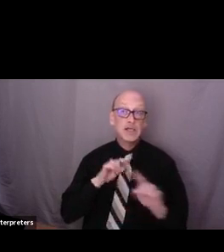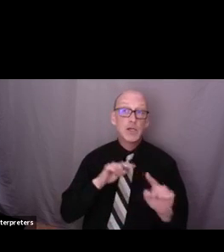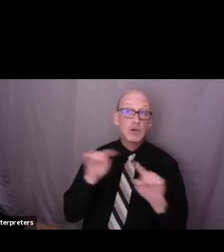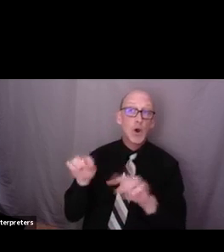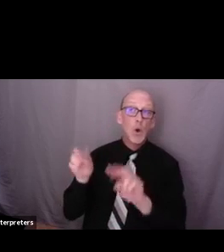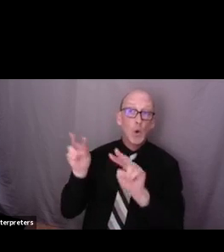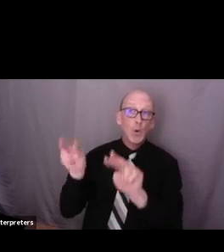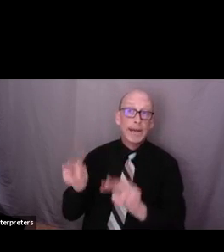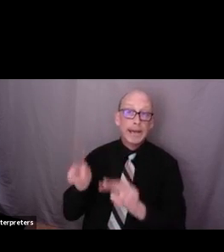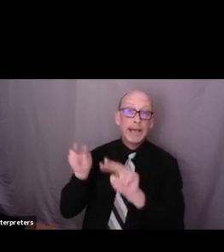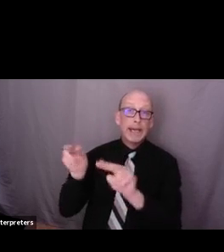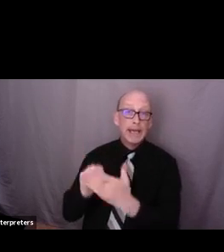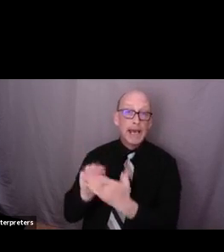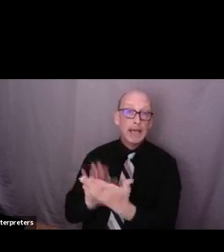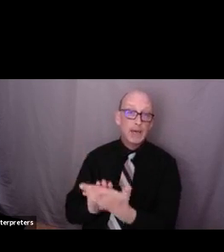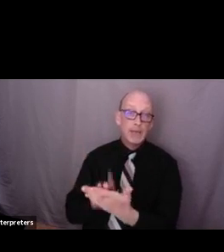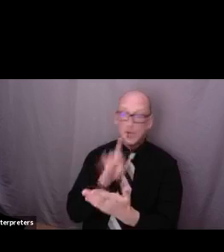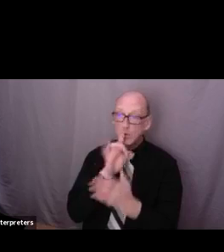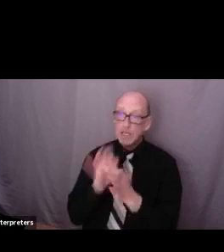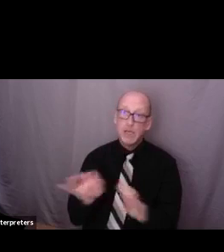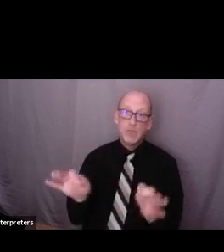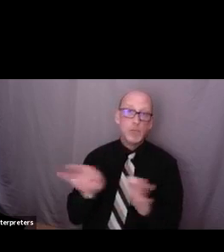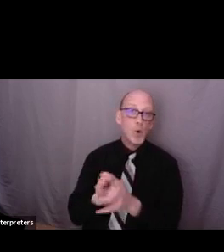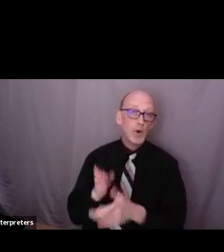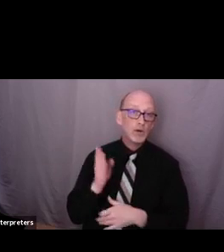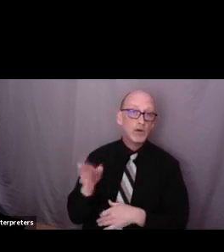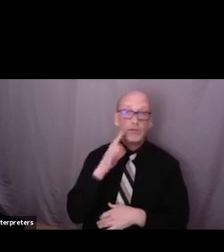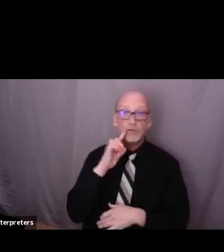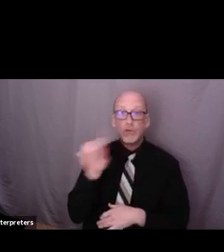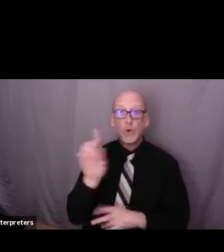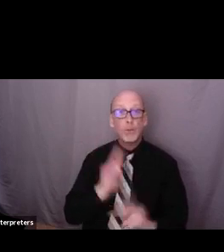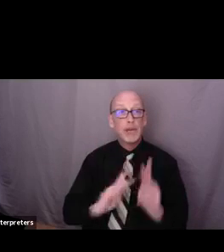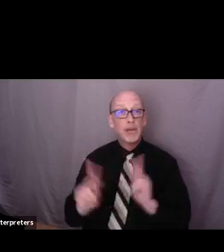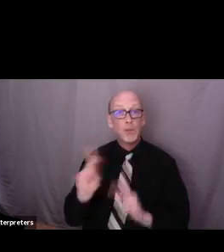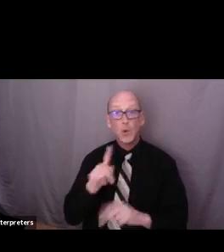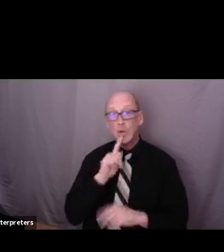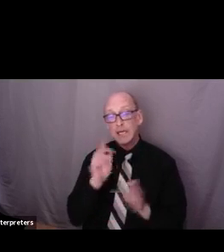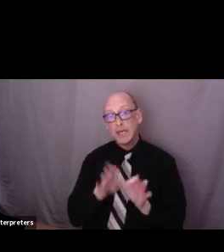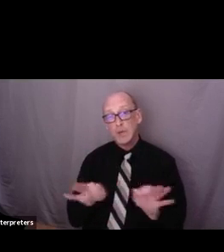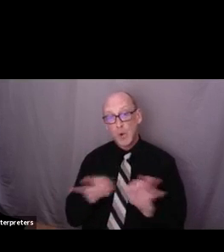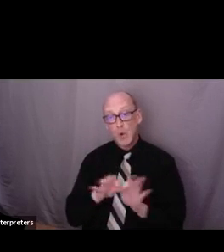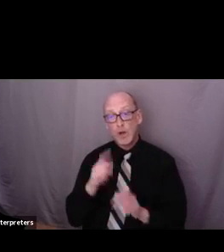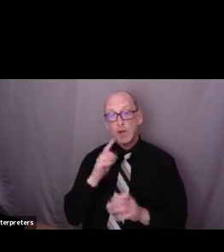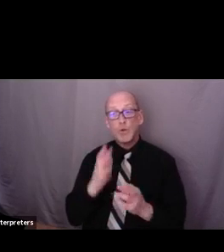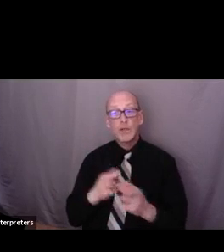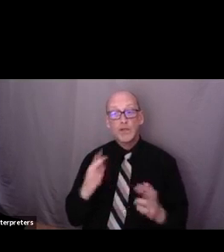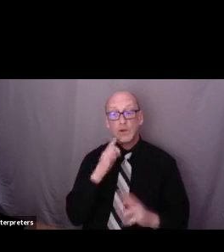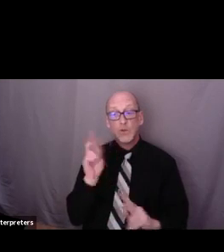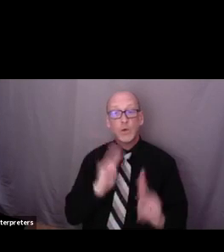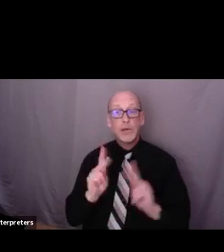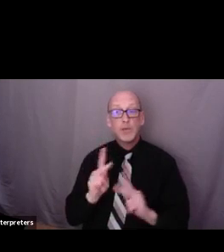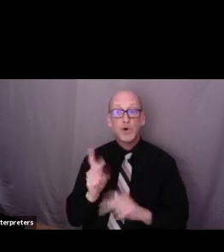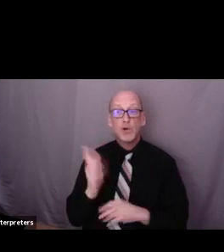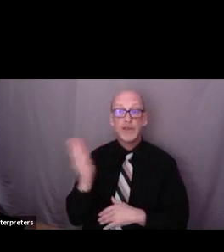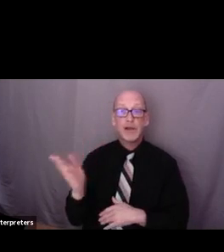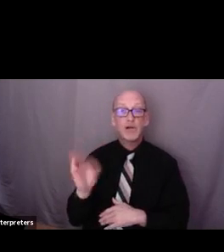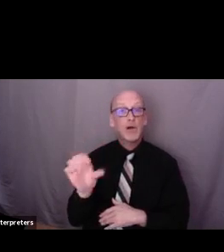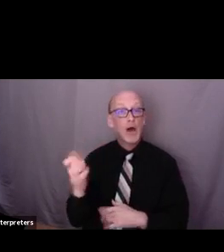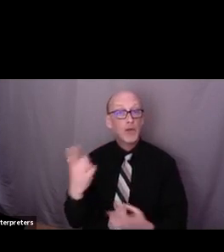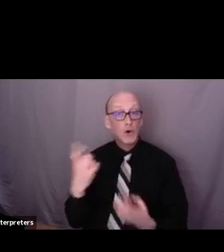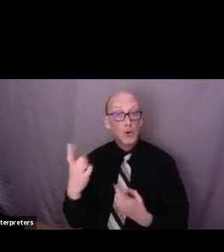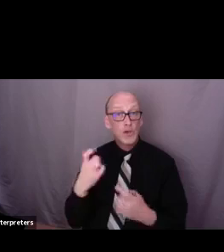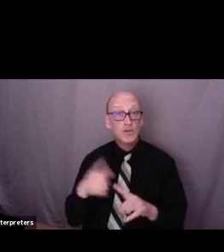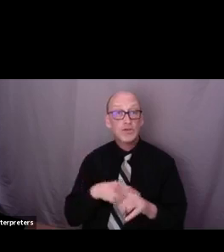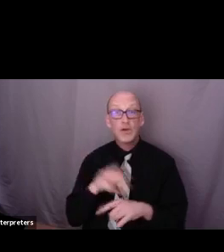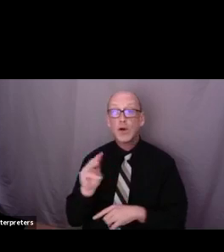available. Really important for folks, a really important resource for folks out there. Are there any other questions from